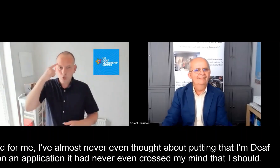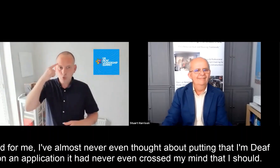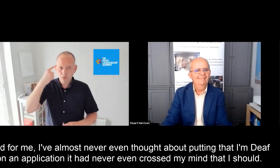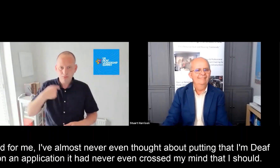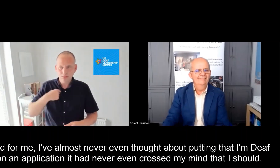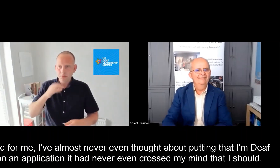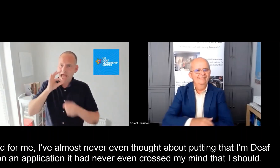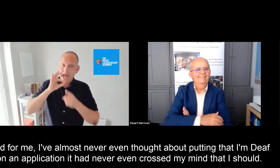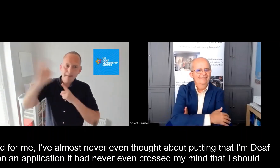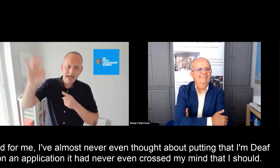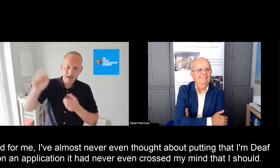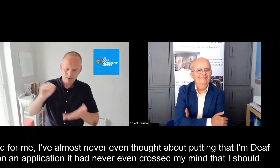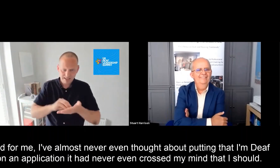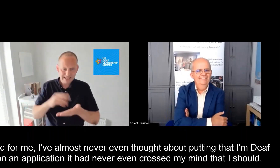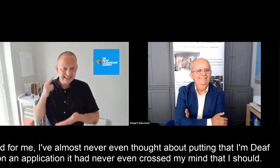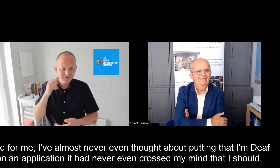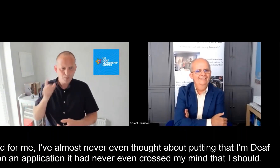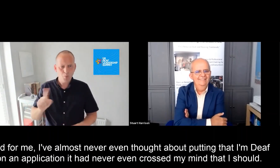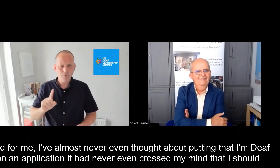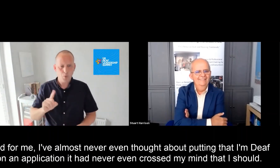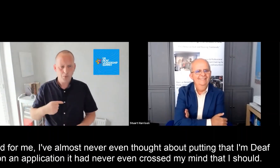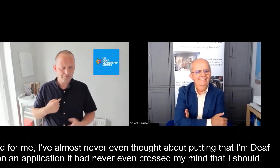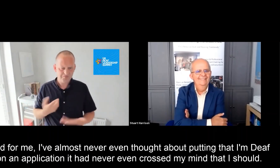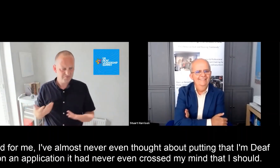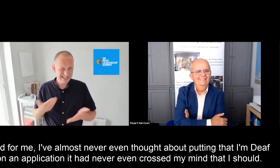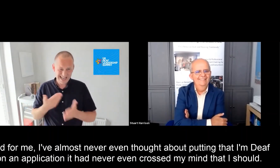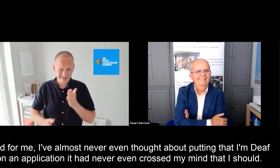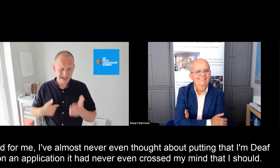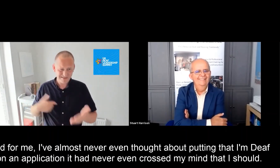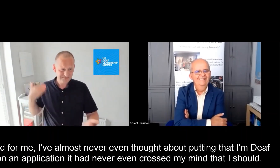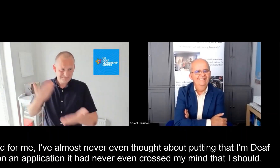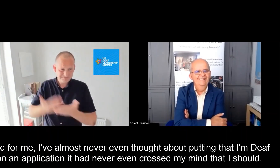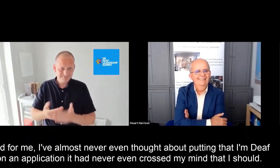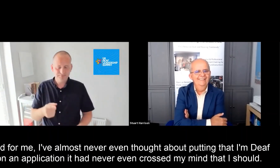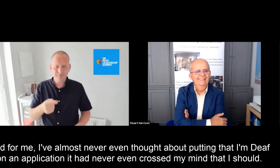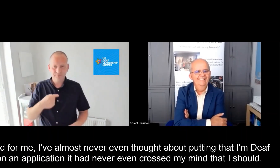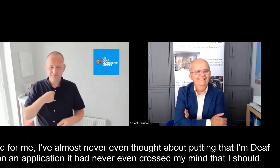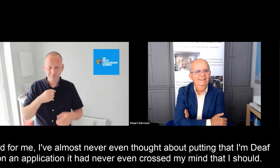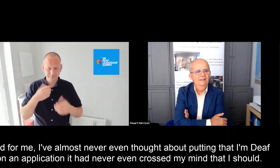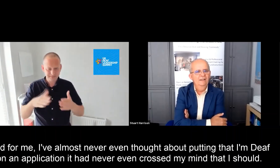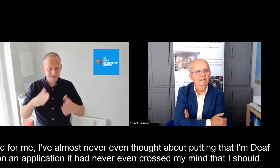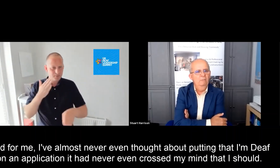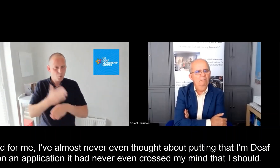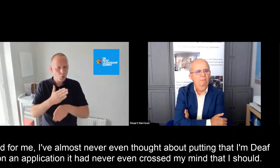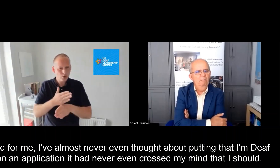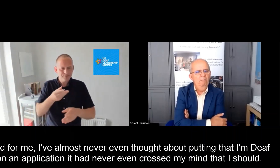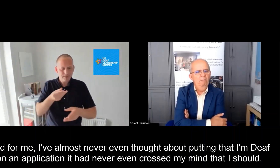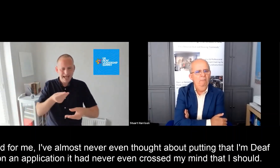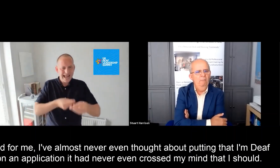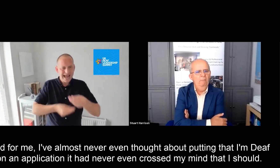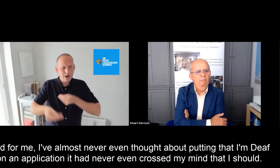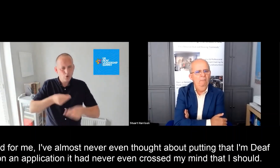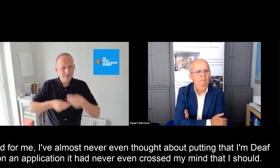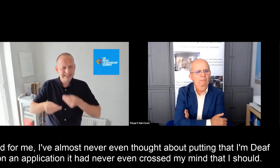me, I've almost never even thought about putting that I'm deaf on an application. It had never even crossed my mind that I